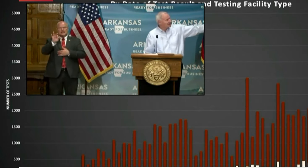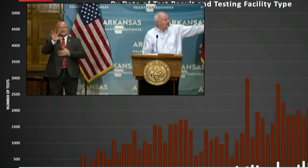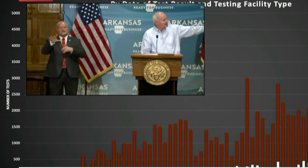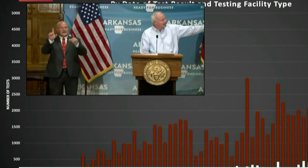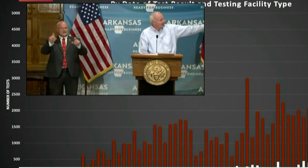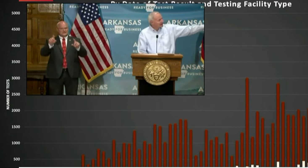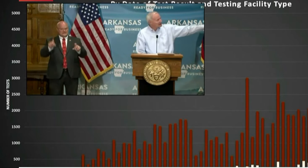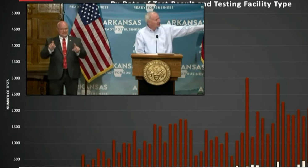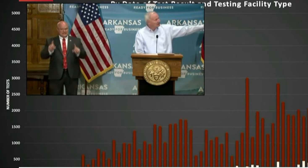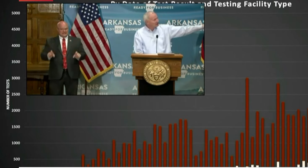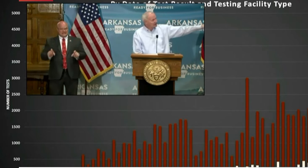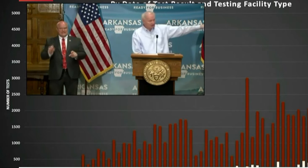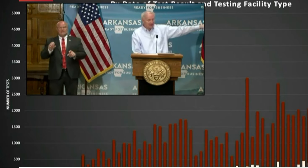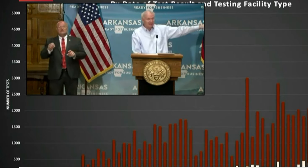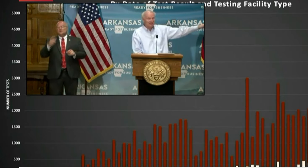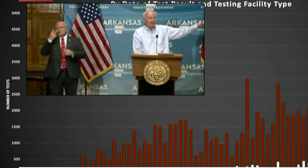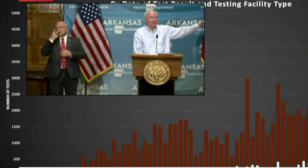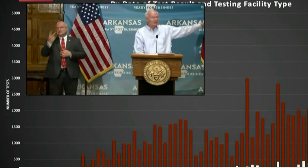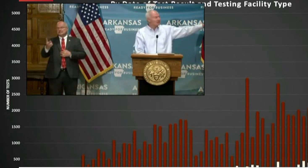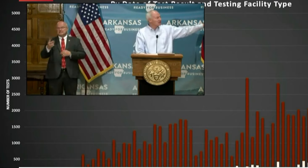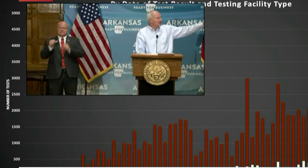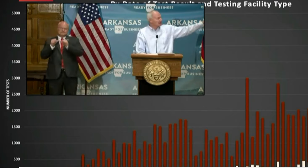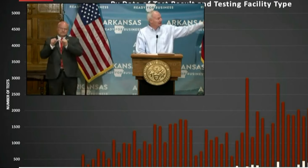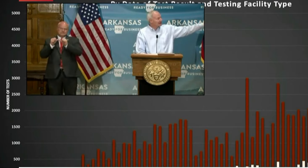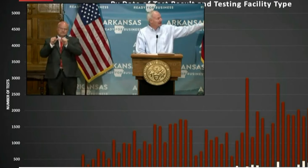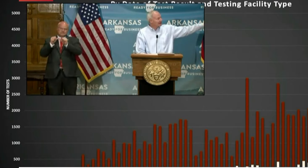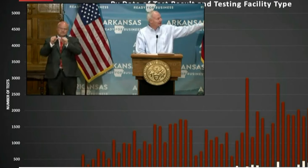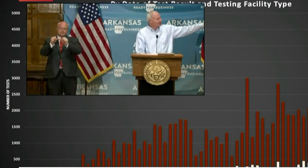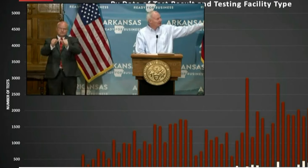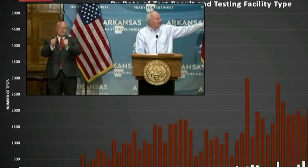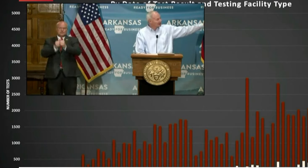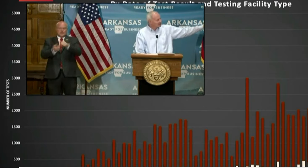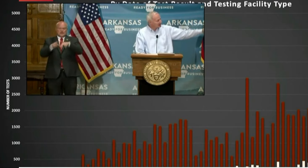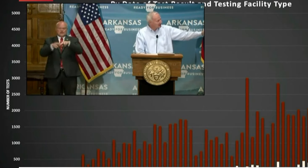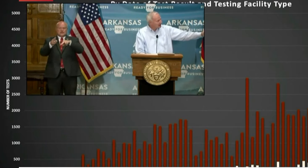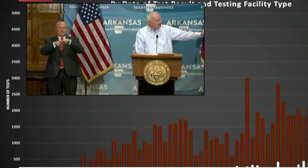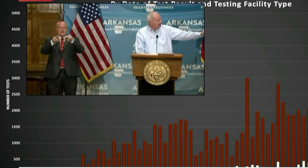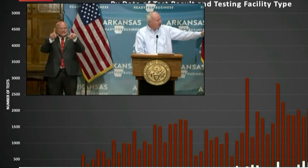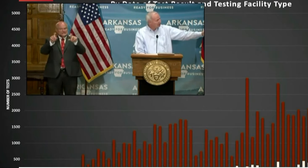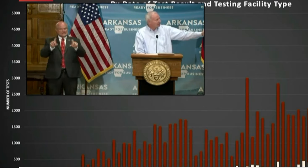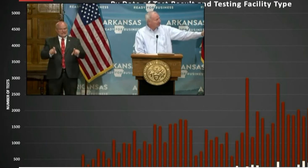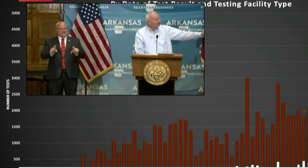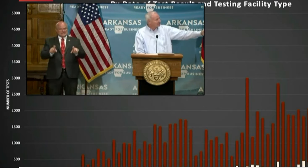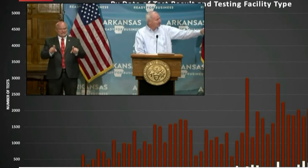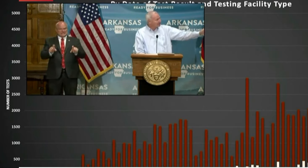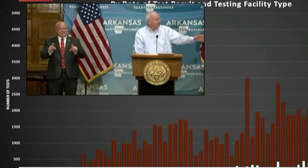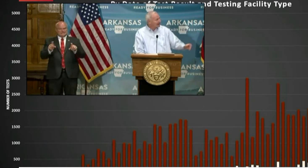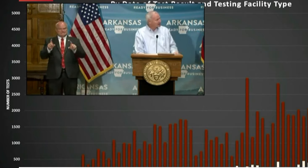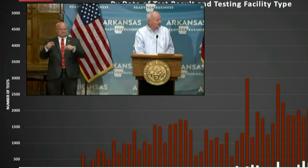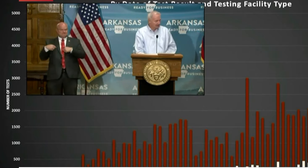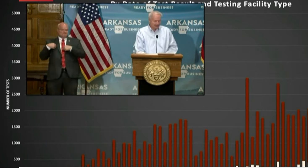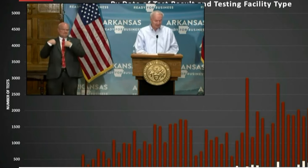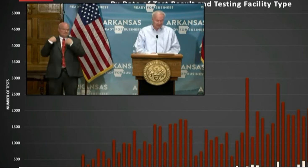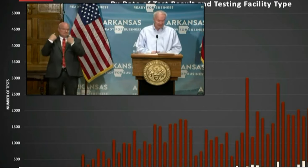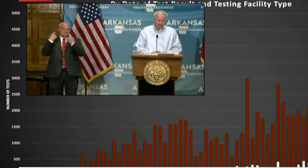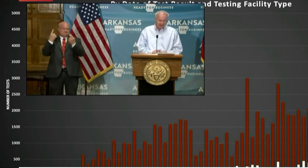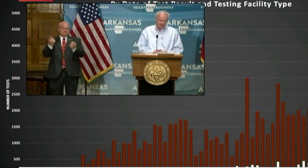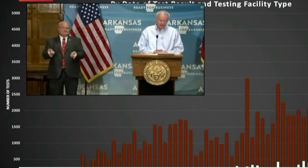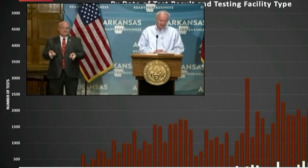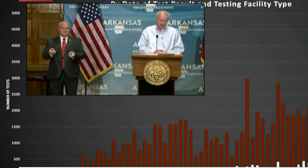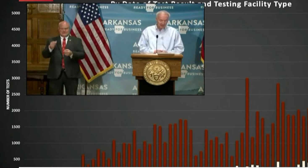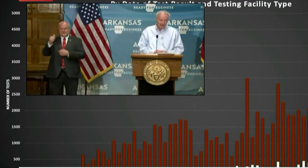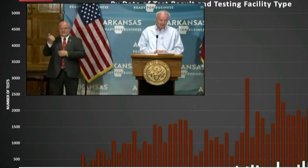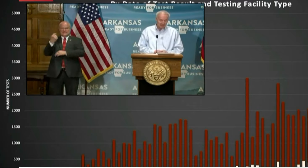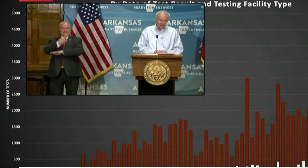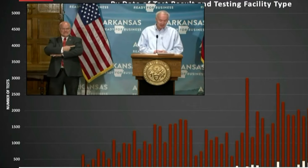3,195 tests, and so you can see the consistency in our increased testing over the last